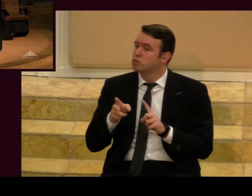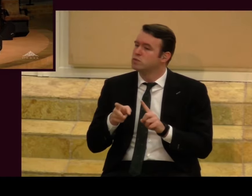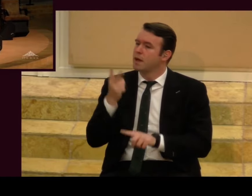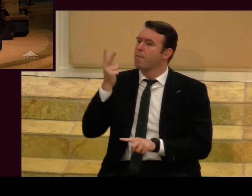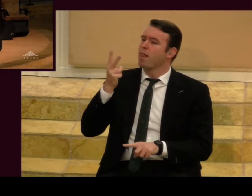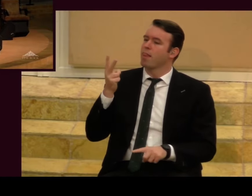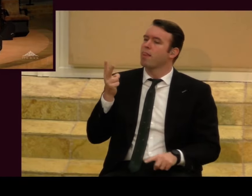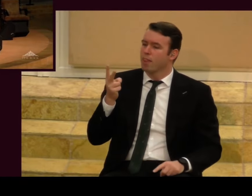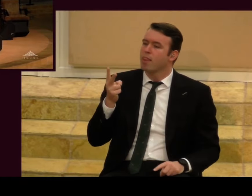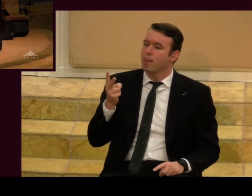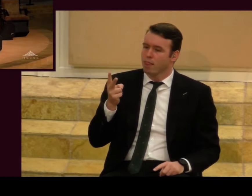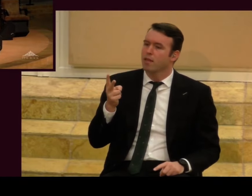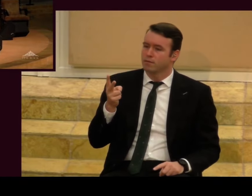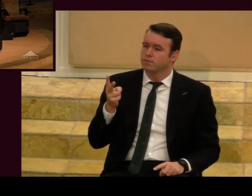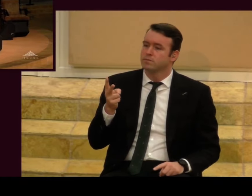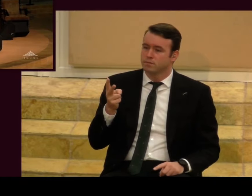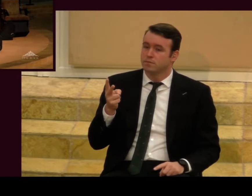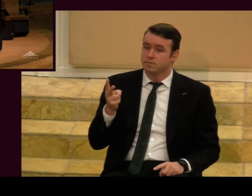is going to double.